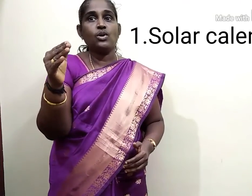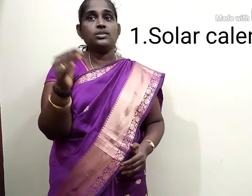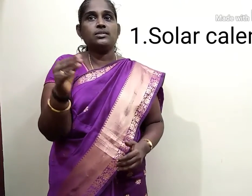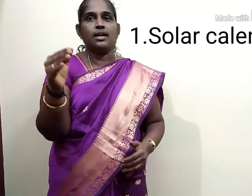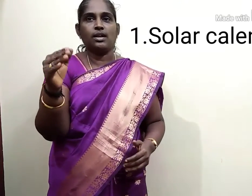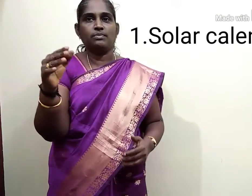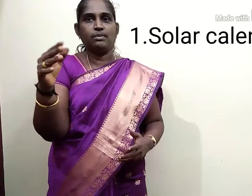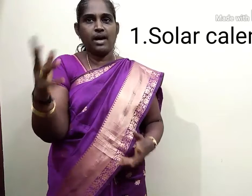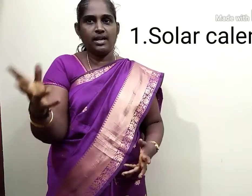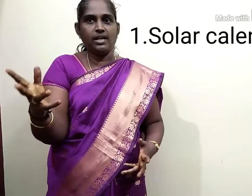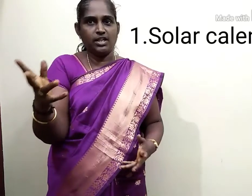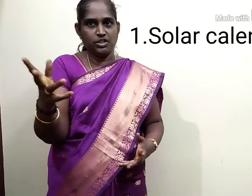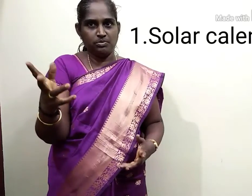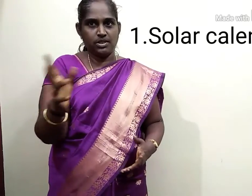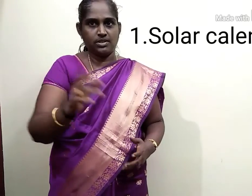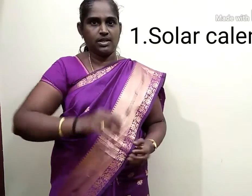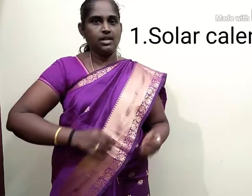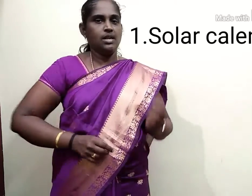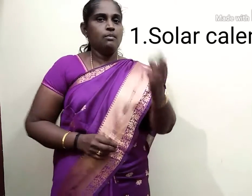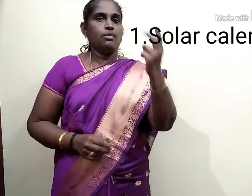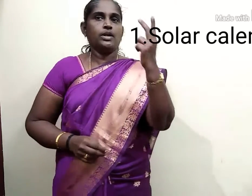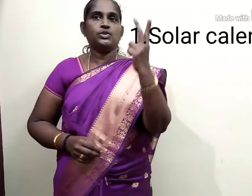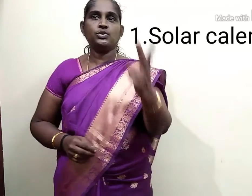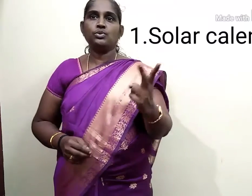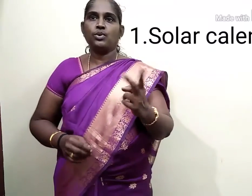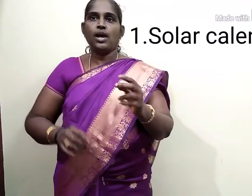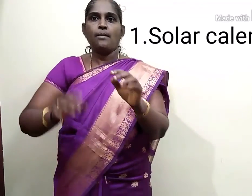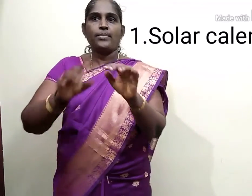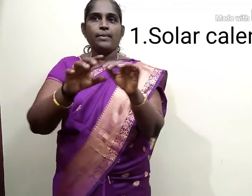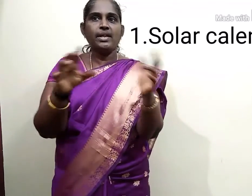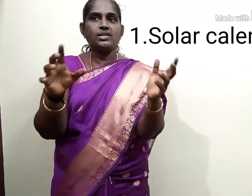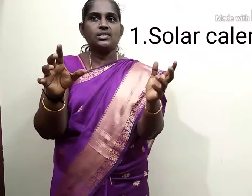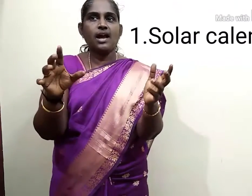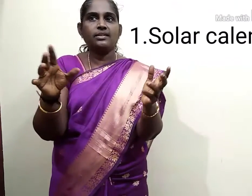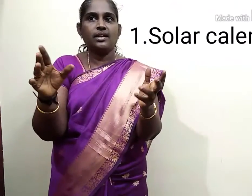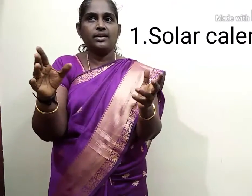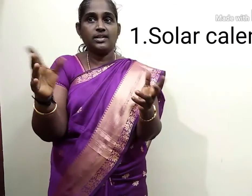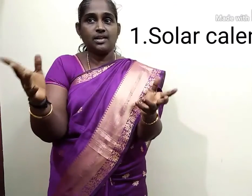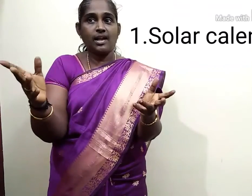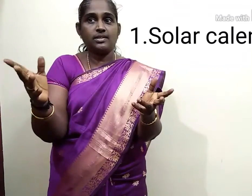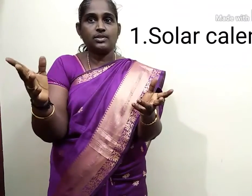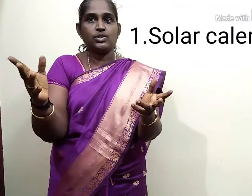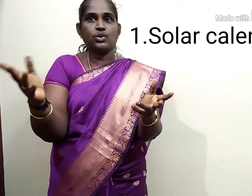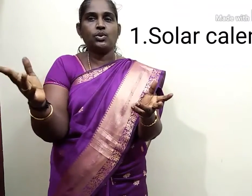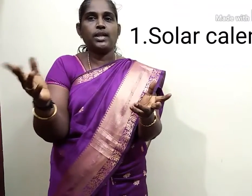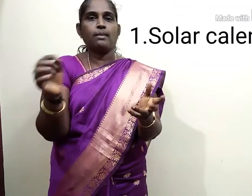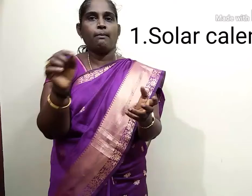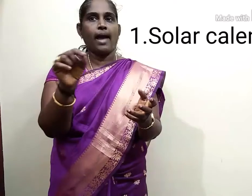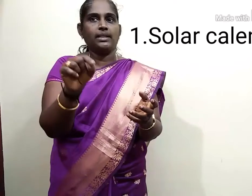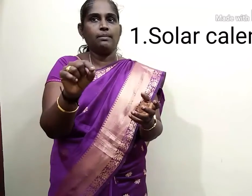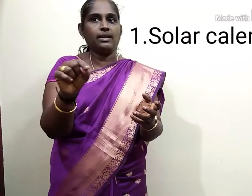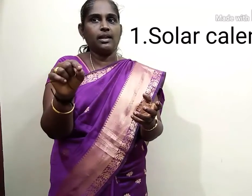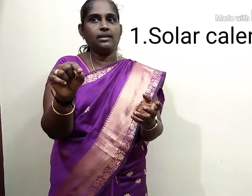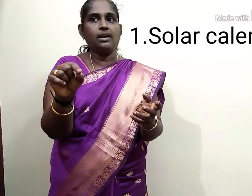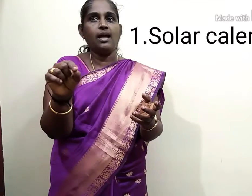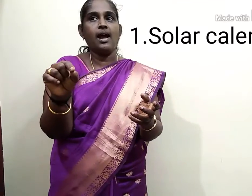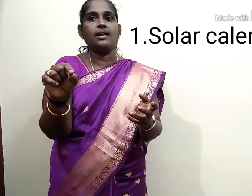was developed by Egyptians. Point 2, pyramids and their designs show their mathematical